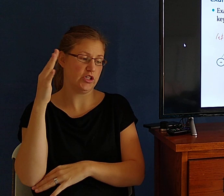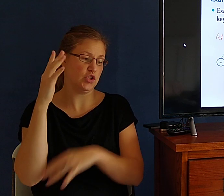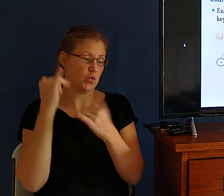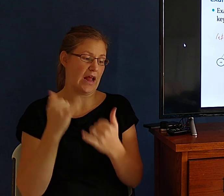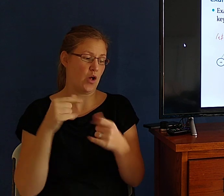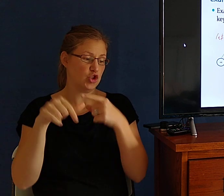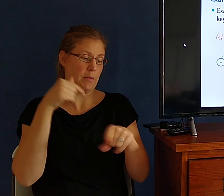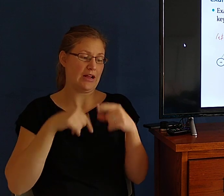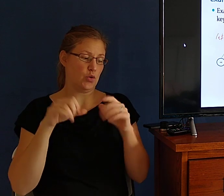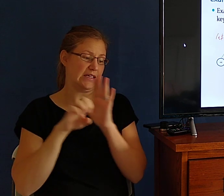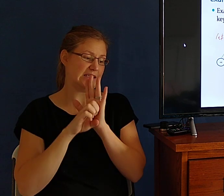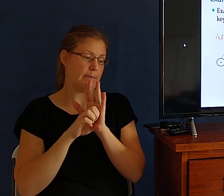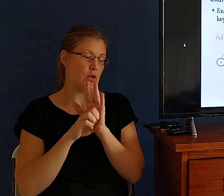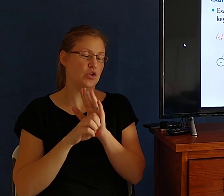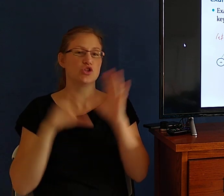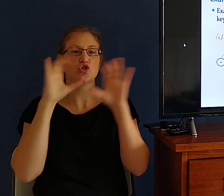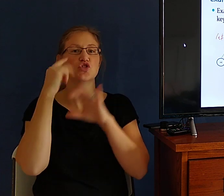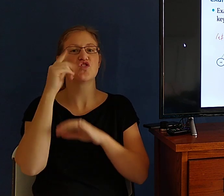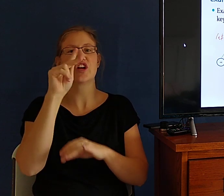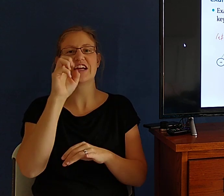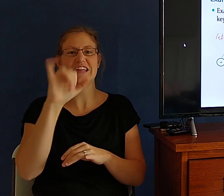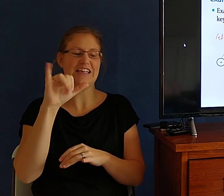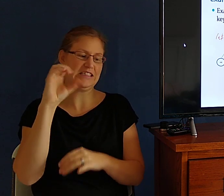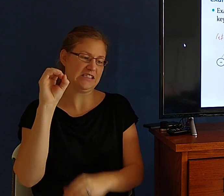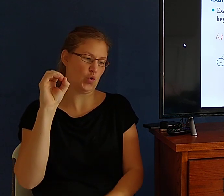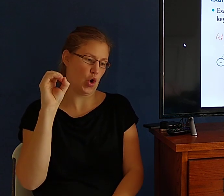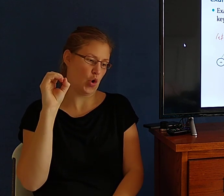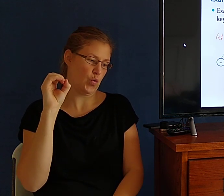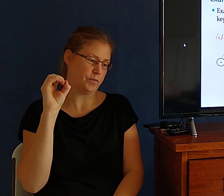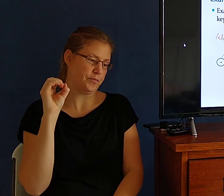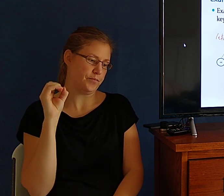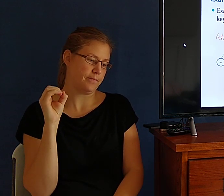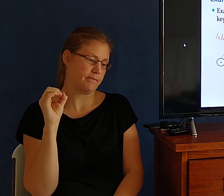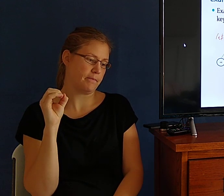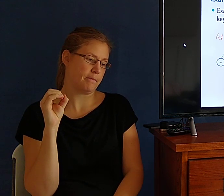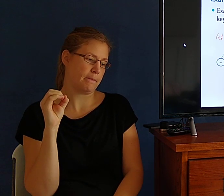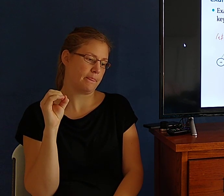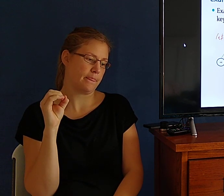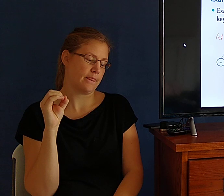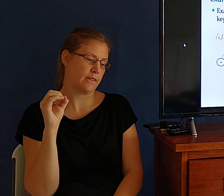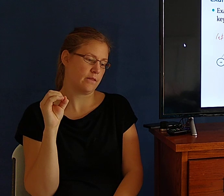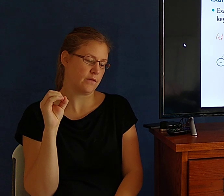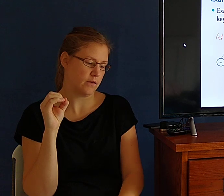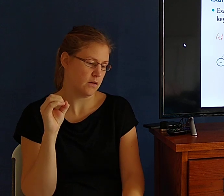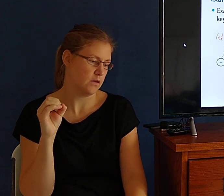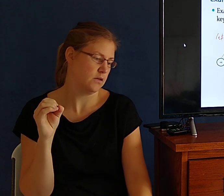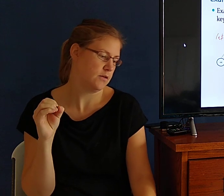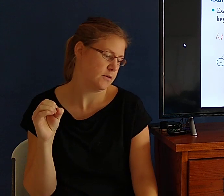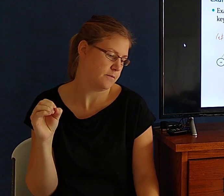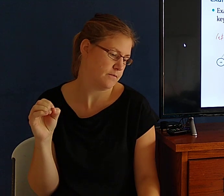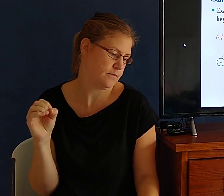example. Search for key 0. Now the key is 0. 0 is equal to